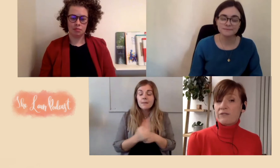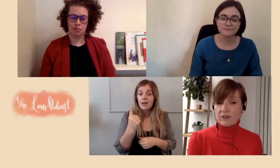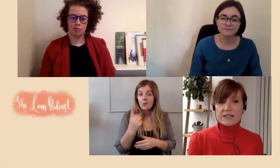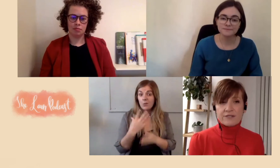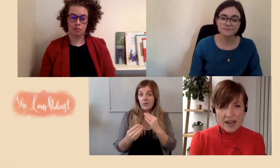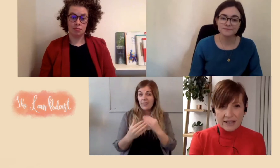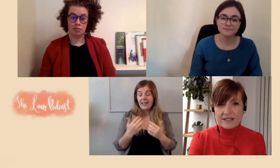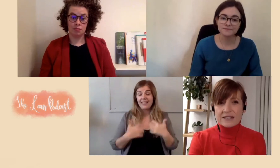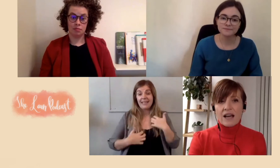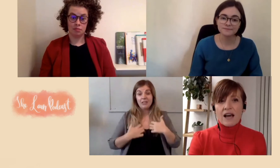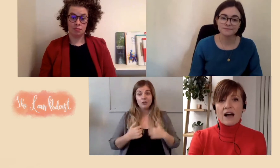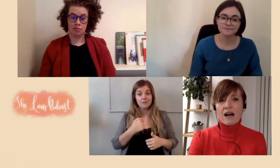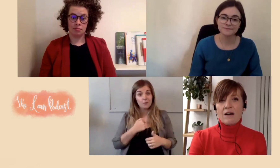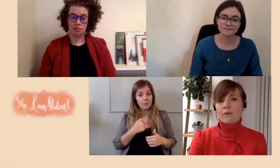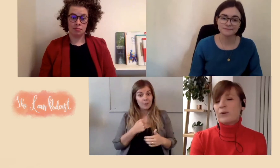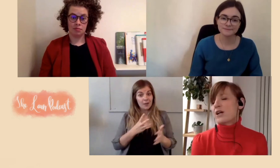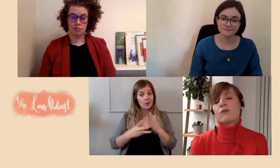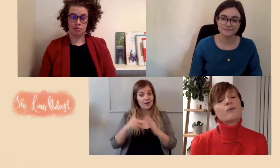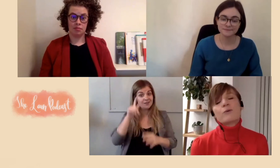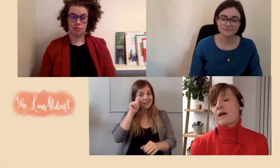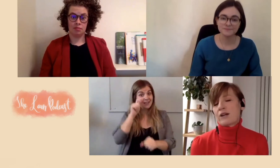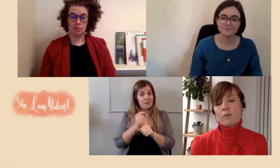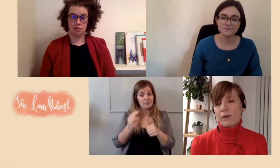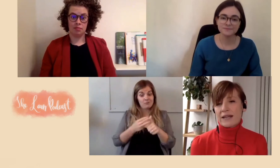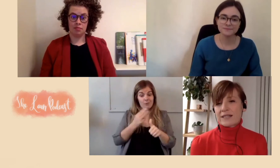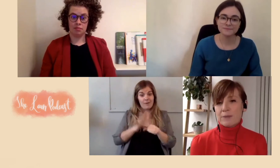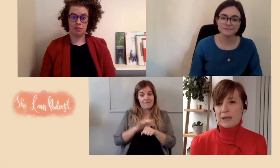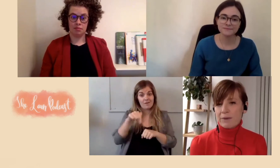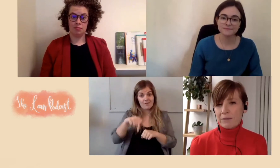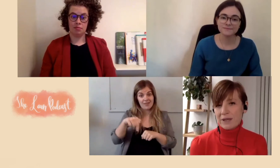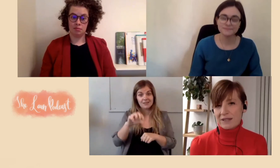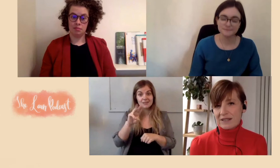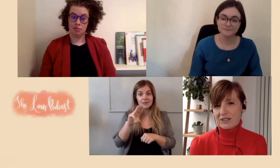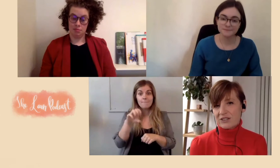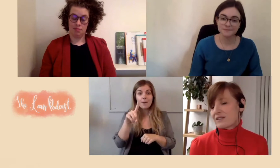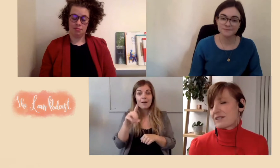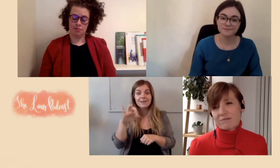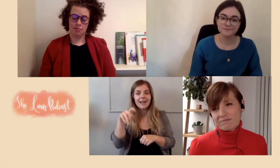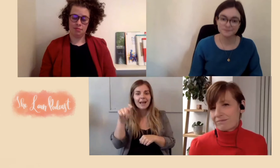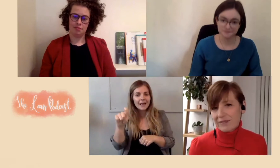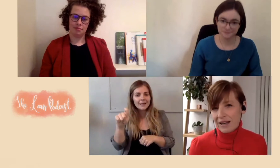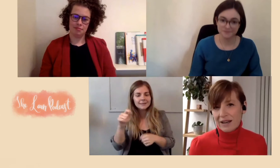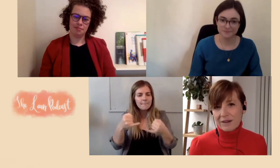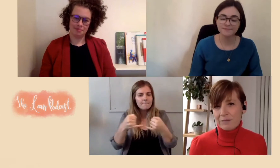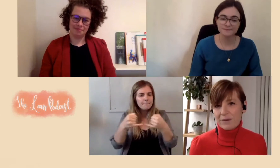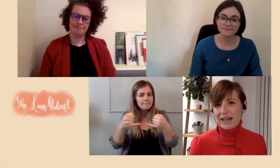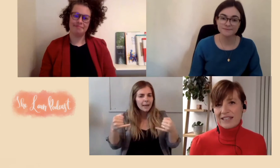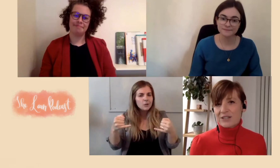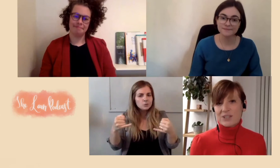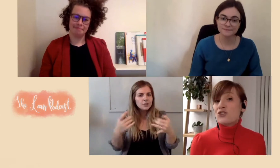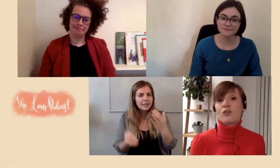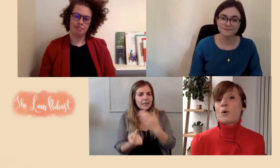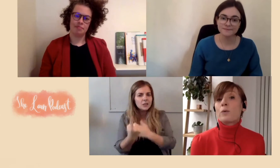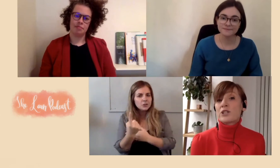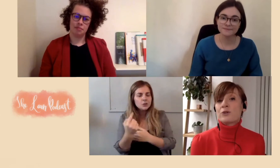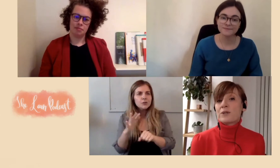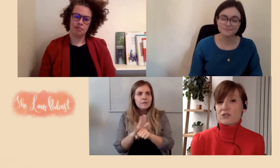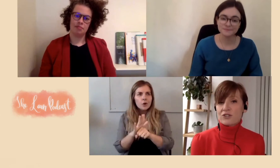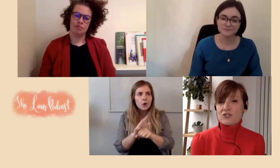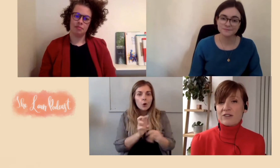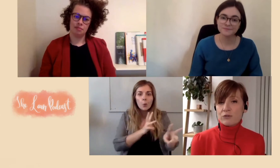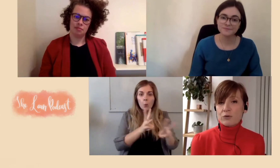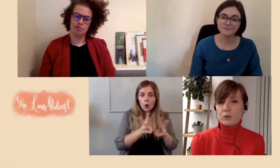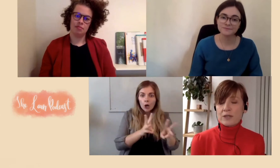thinking about this podcast was the boundary issues when we're actually working as well. So when we're